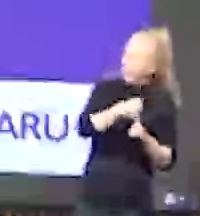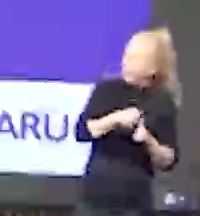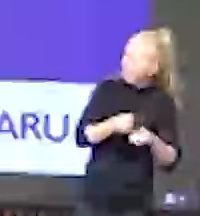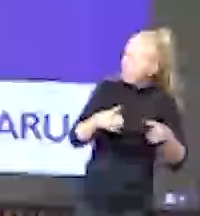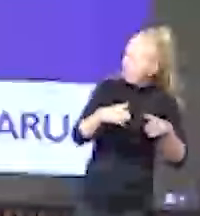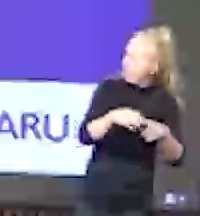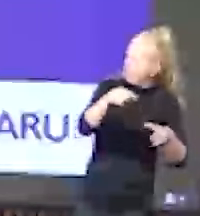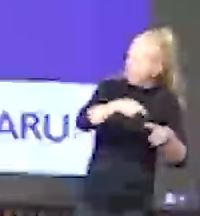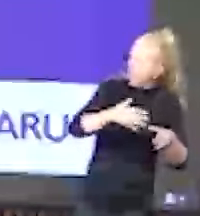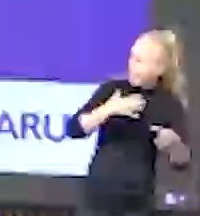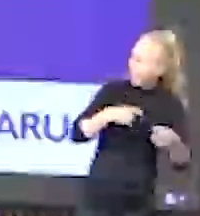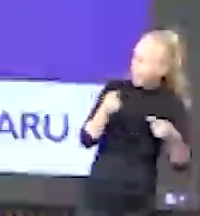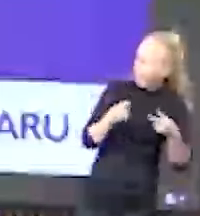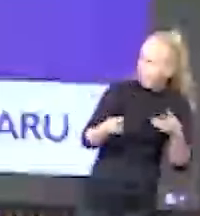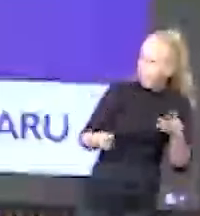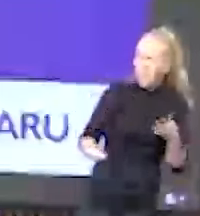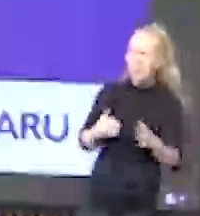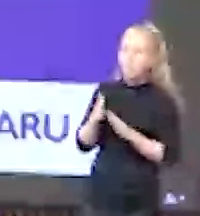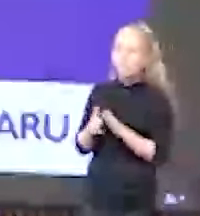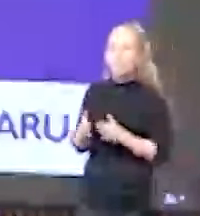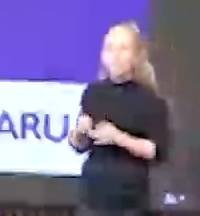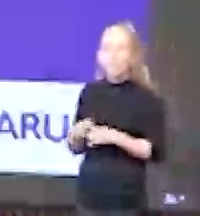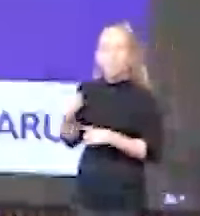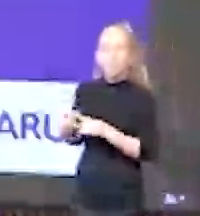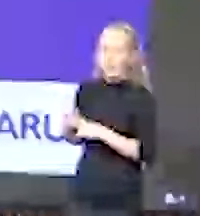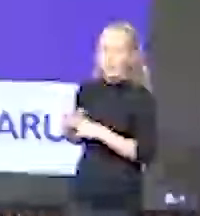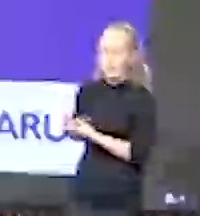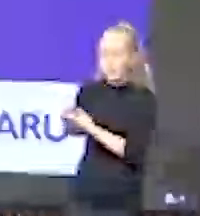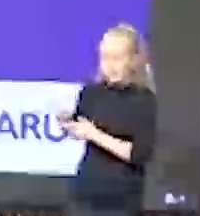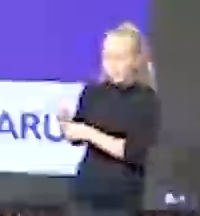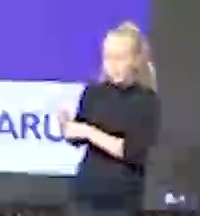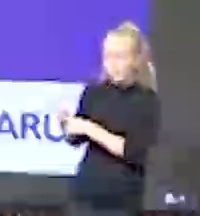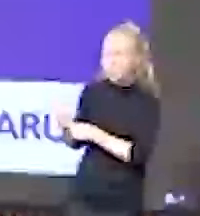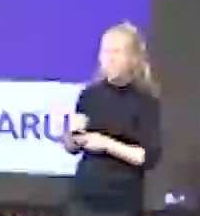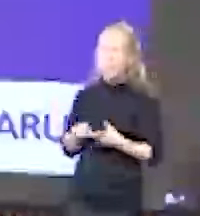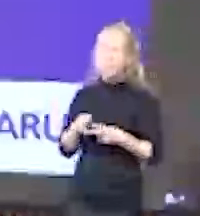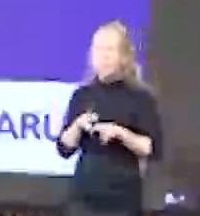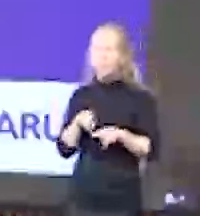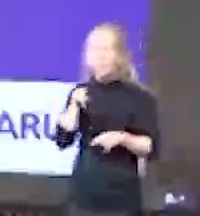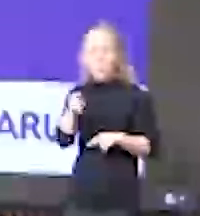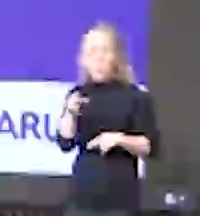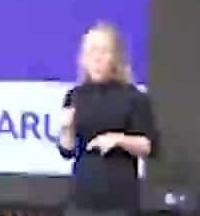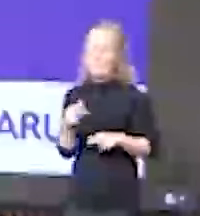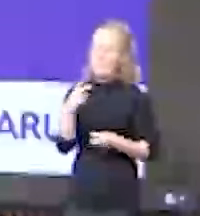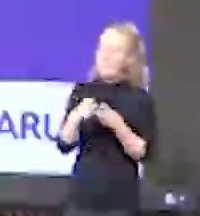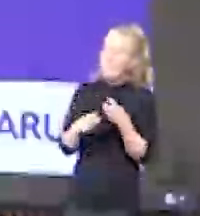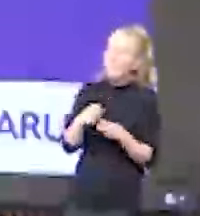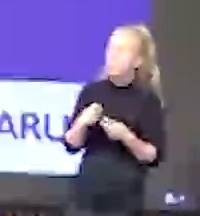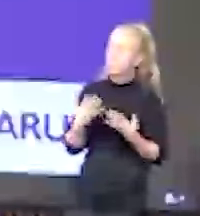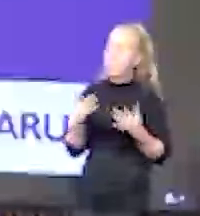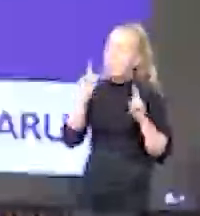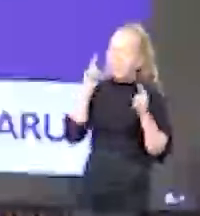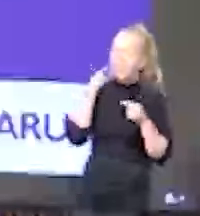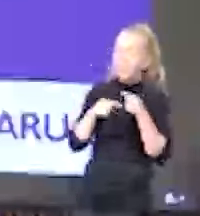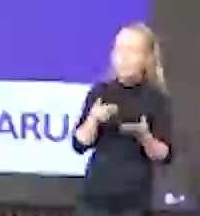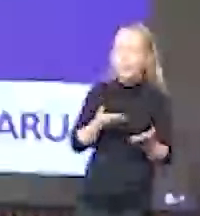with your MP, you've got a particular concern about a service provider in a local community, or whether it's one of their